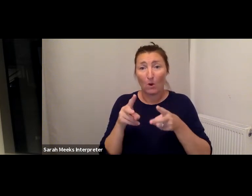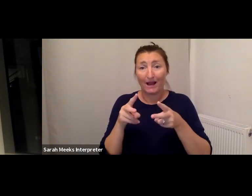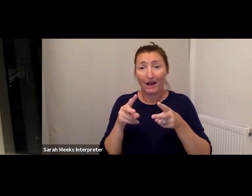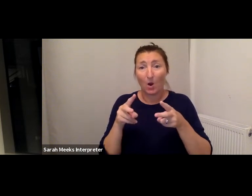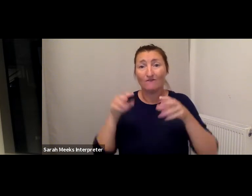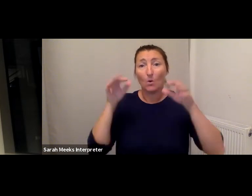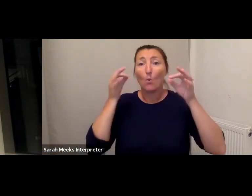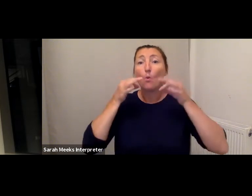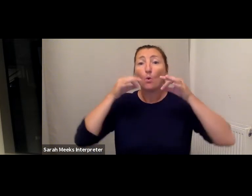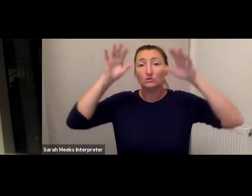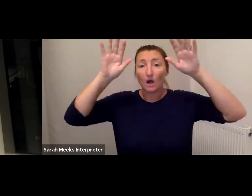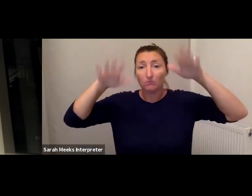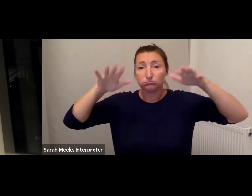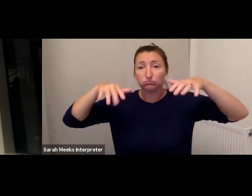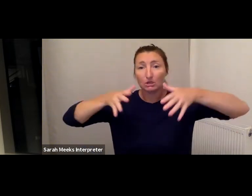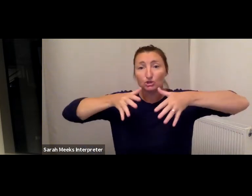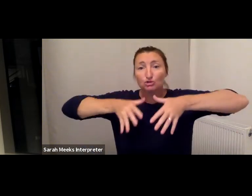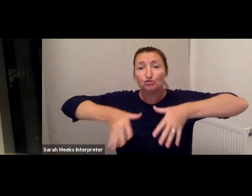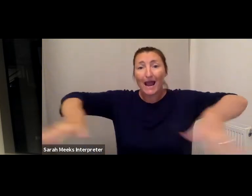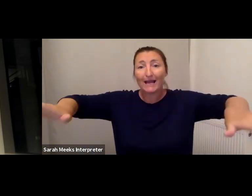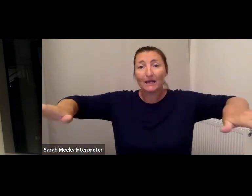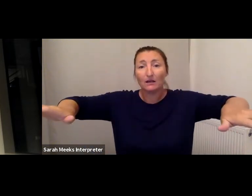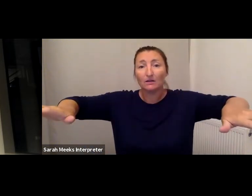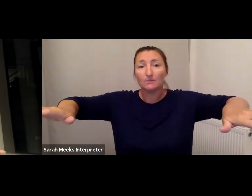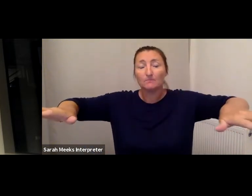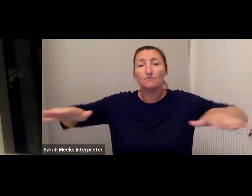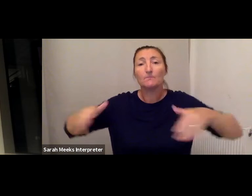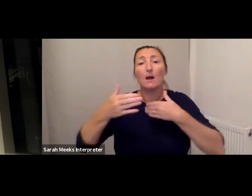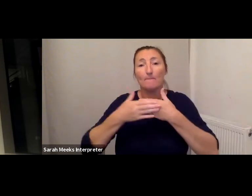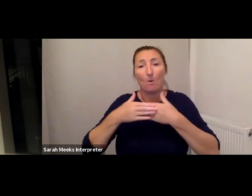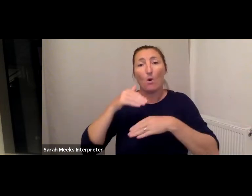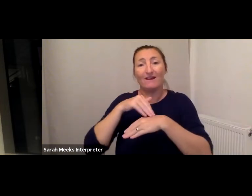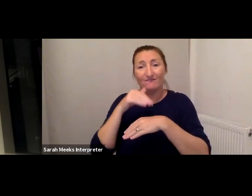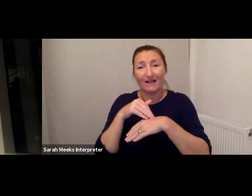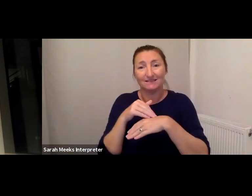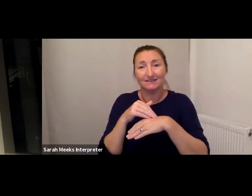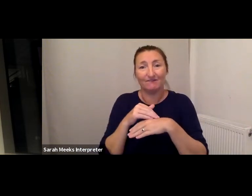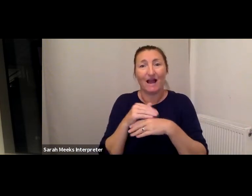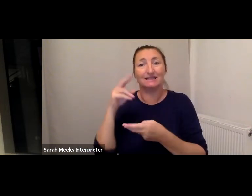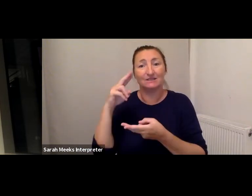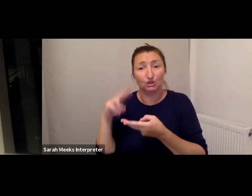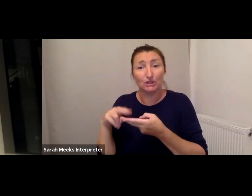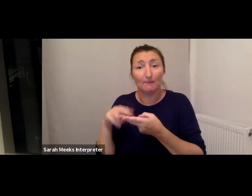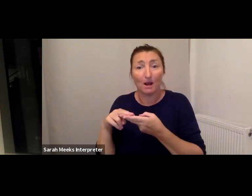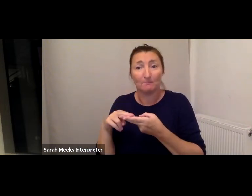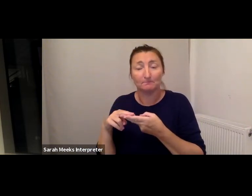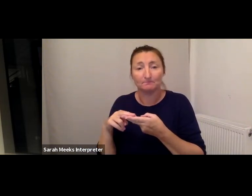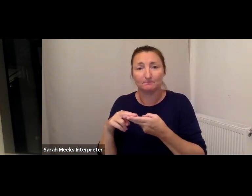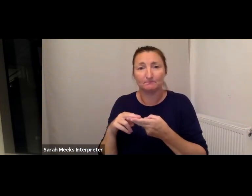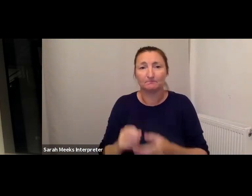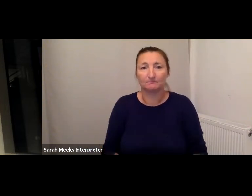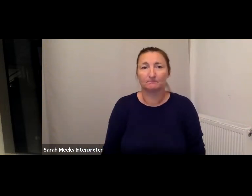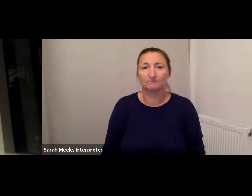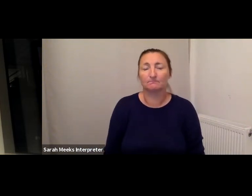are actually more effective than more costly traditional measures. Next